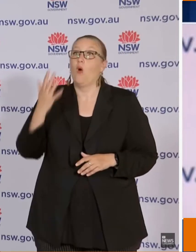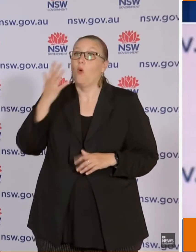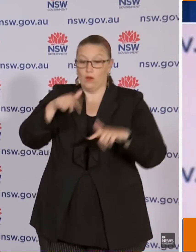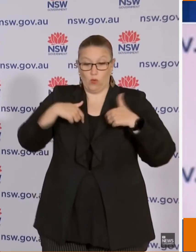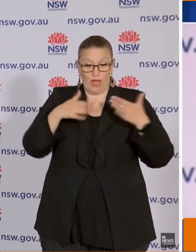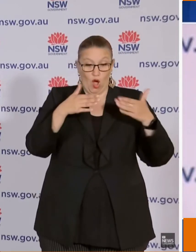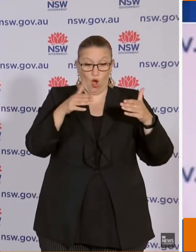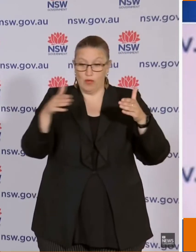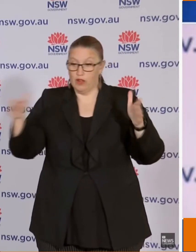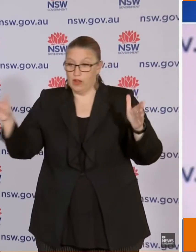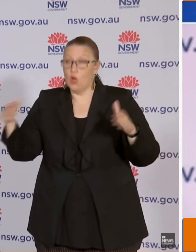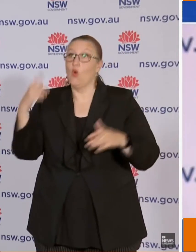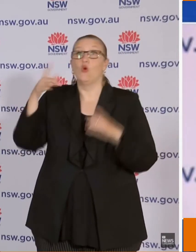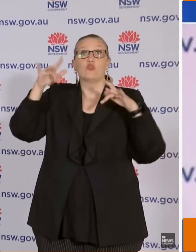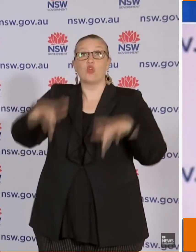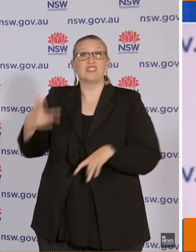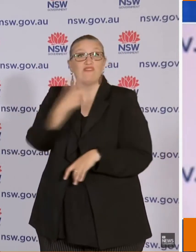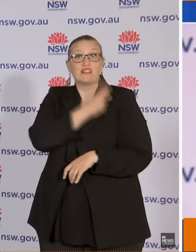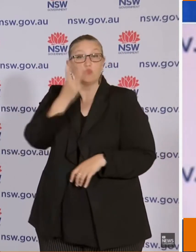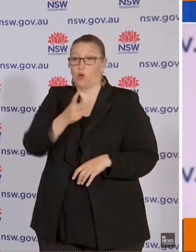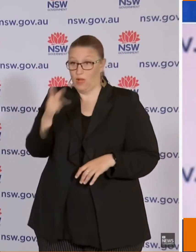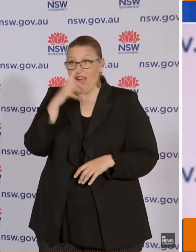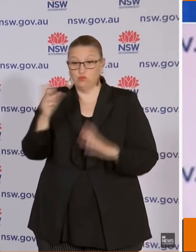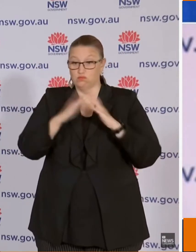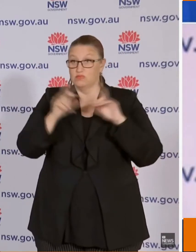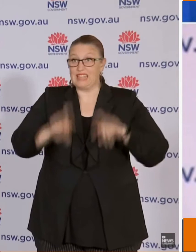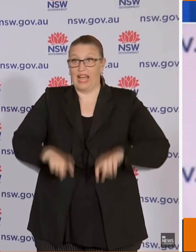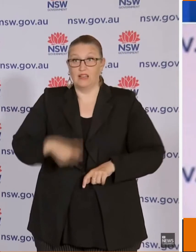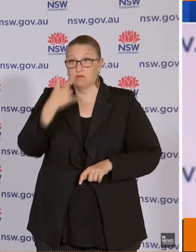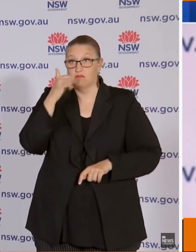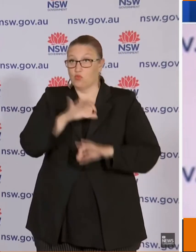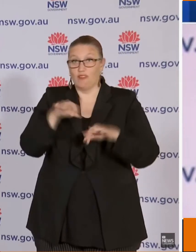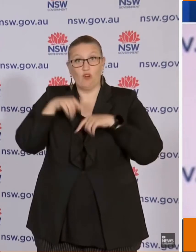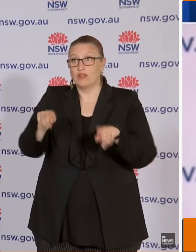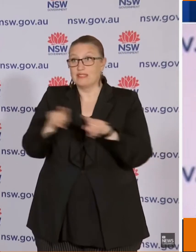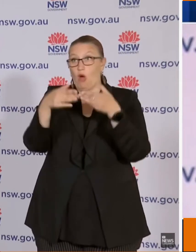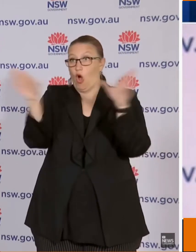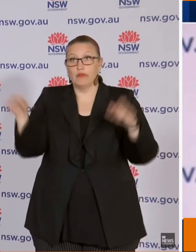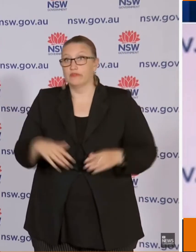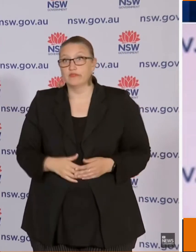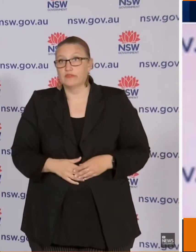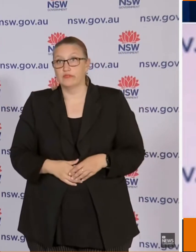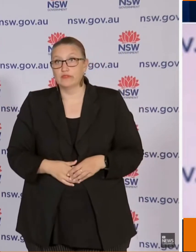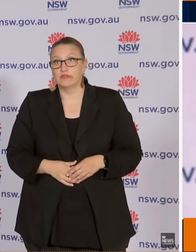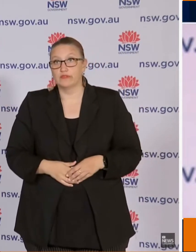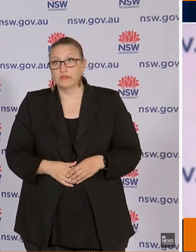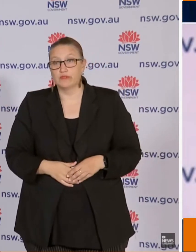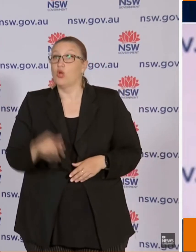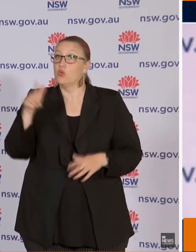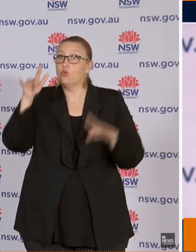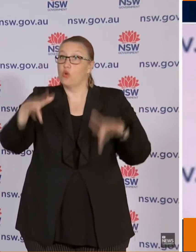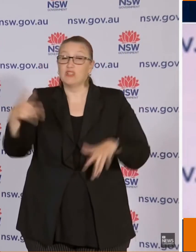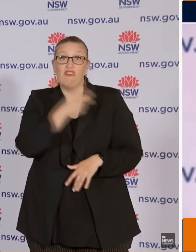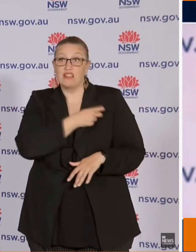at 70% double dose, the freedoms will extend to people that are fully vaccinated. We cannot afford to have the